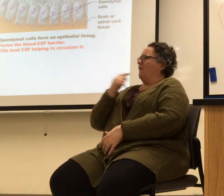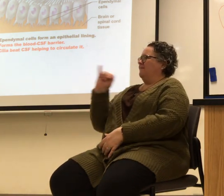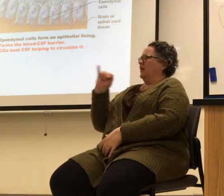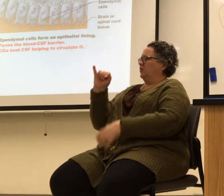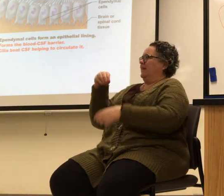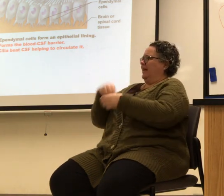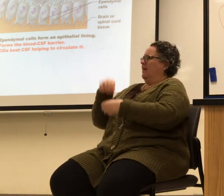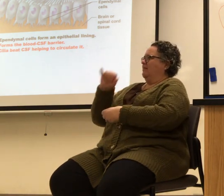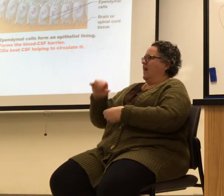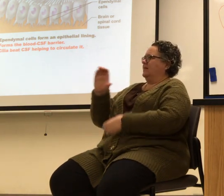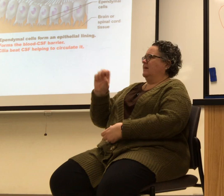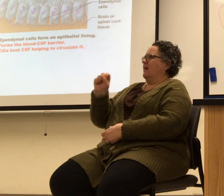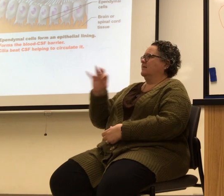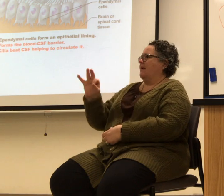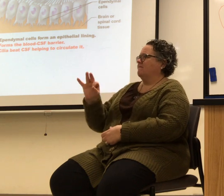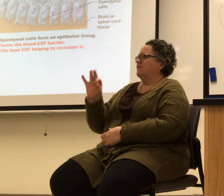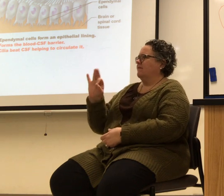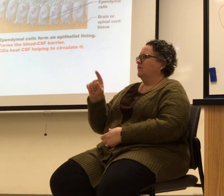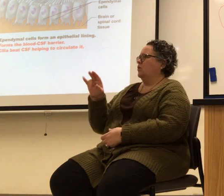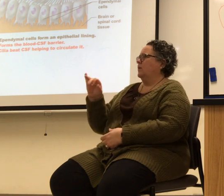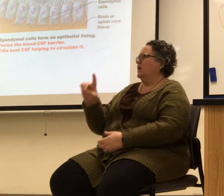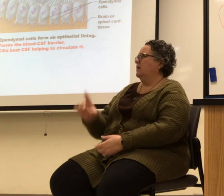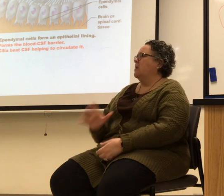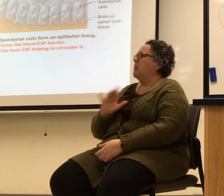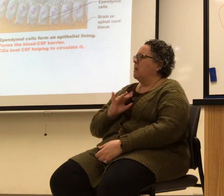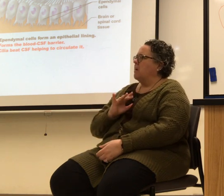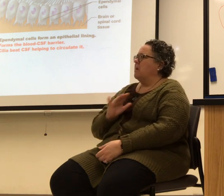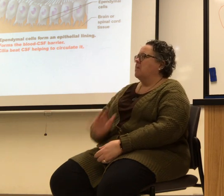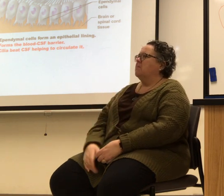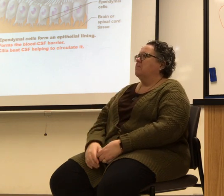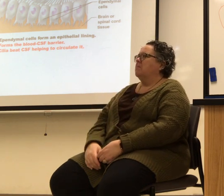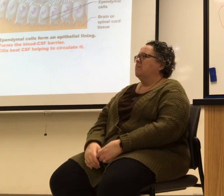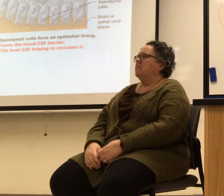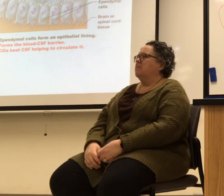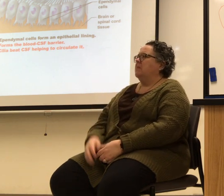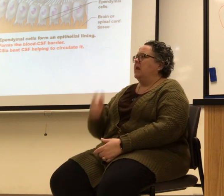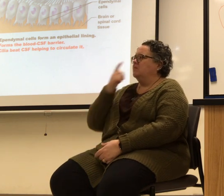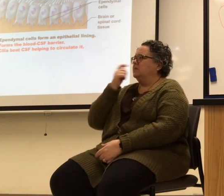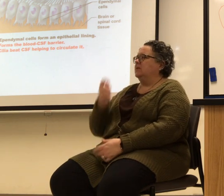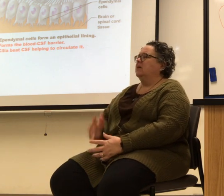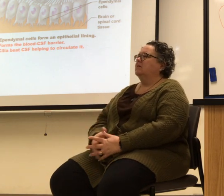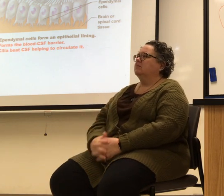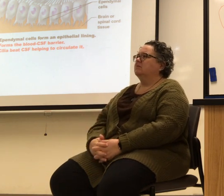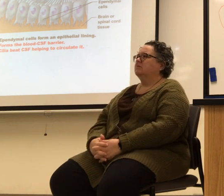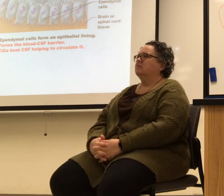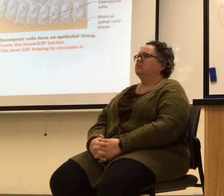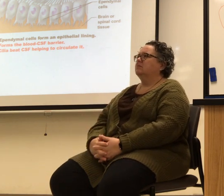Let's see here. I guess it's going to be in the brain chapter.